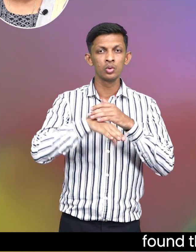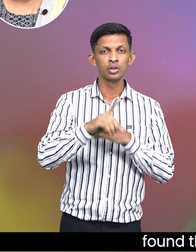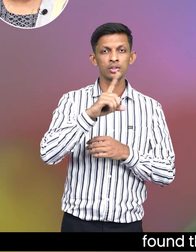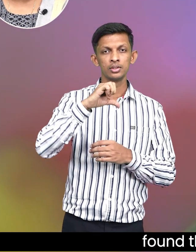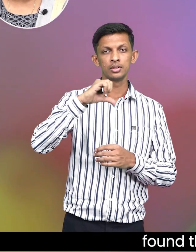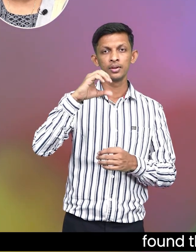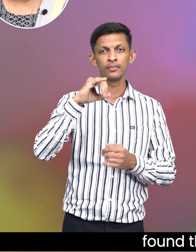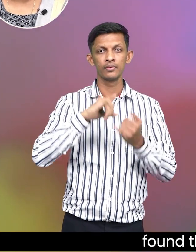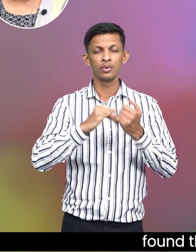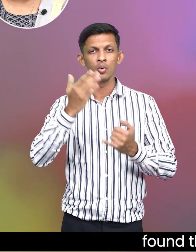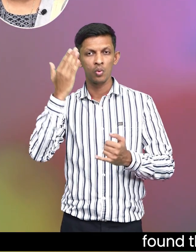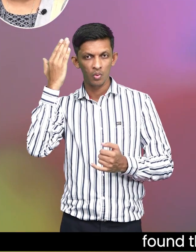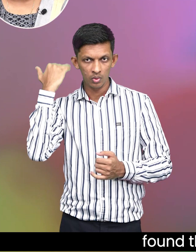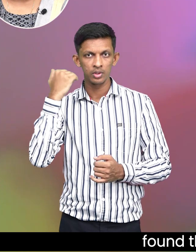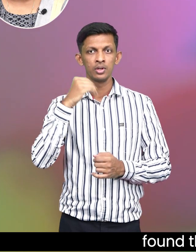uneven development